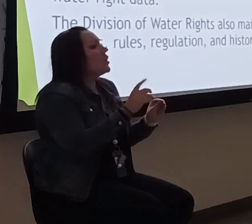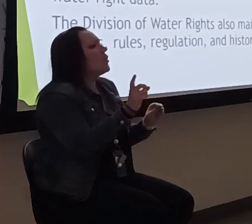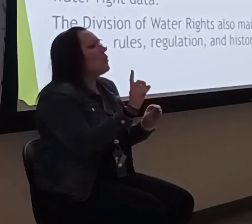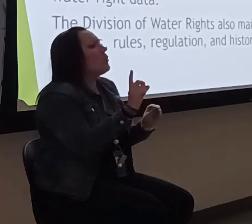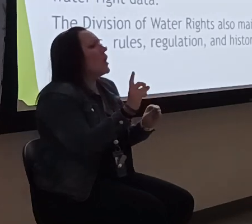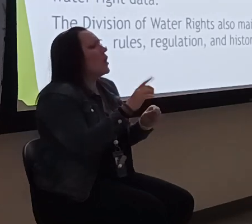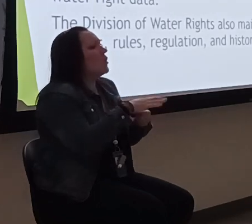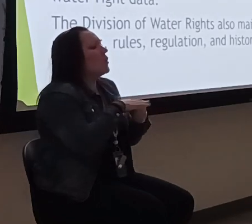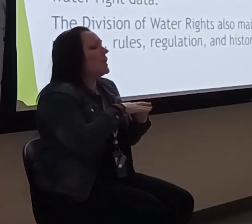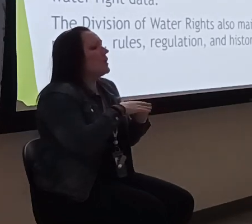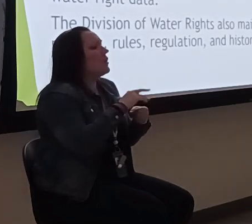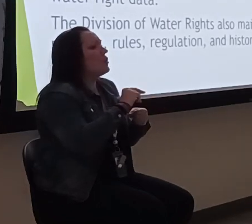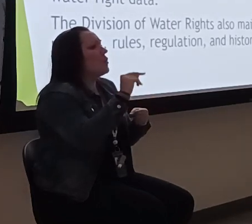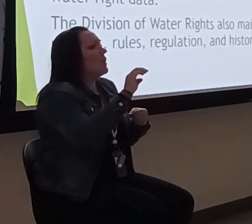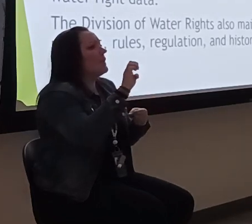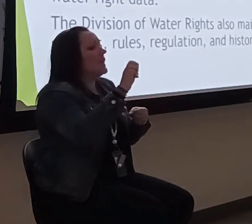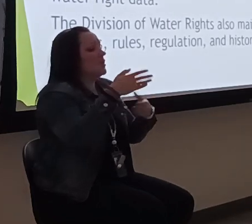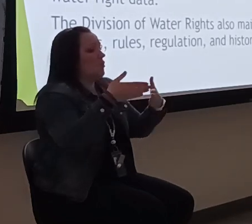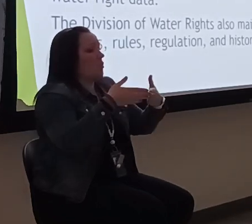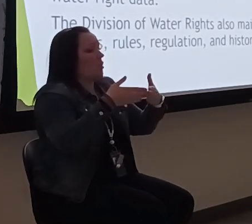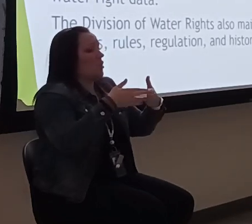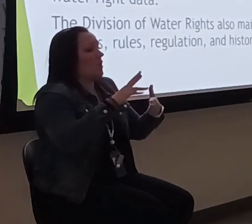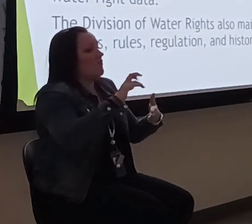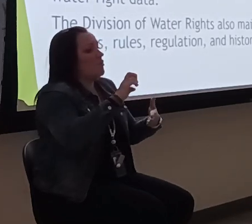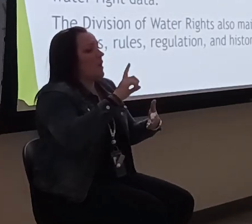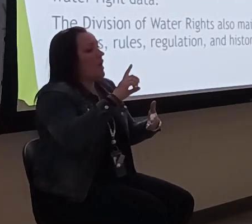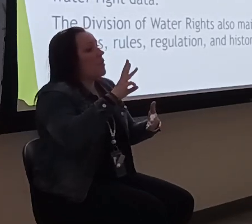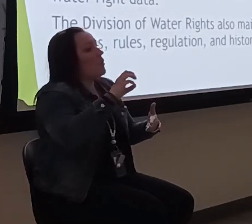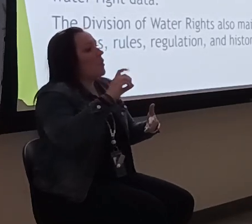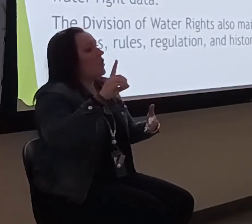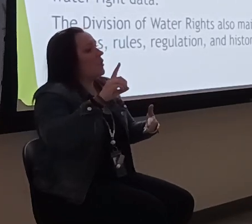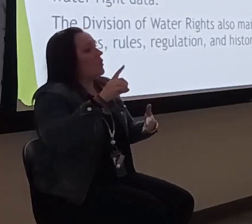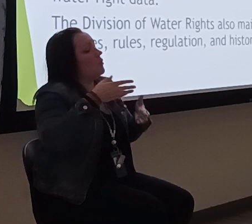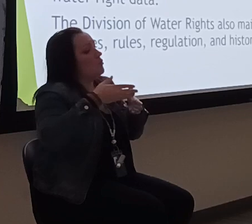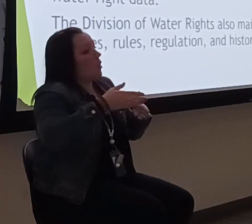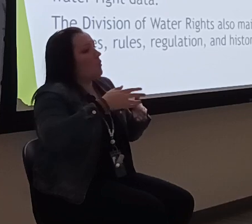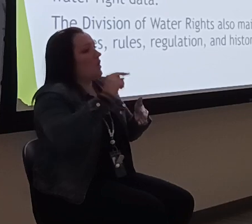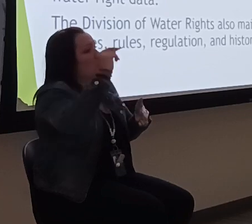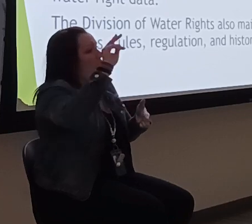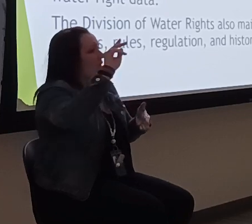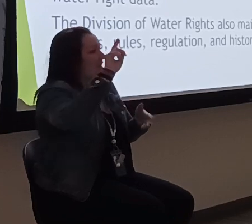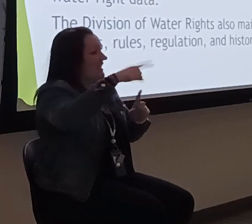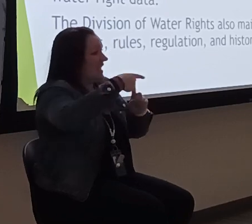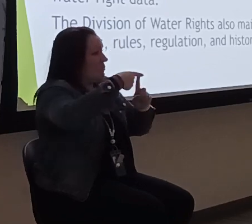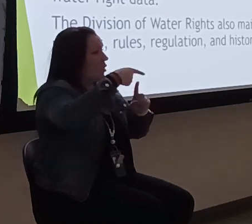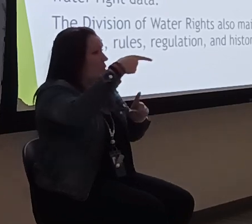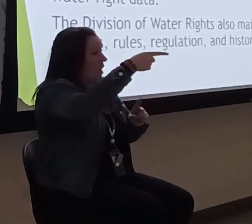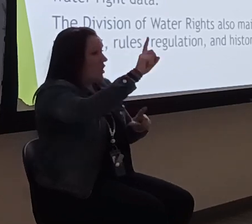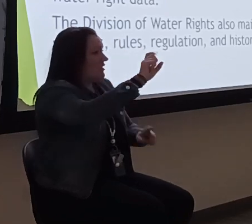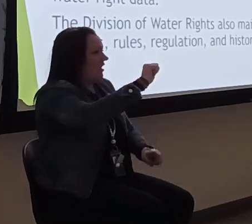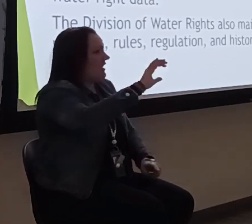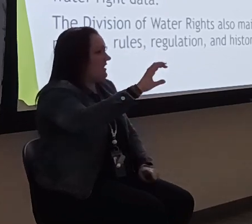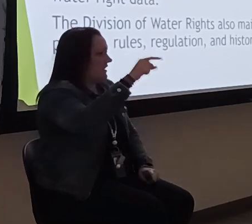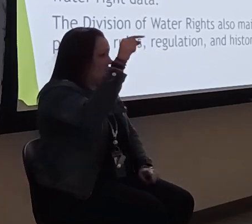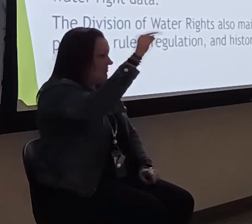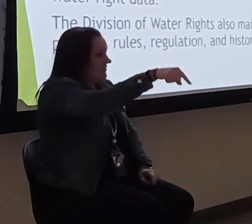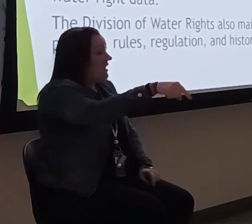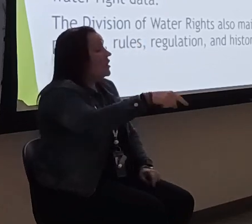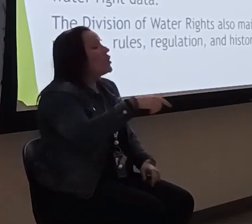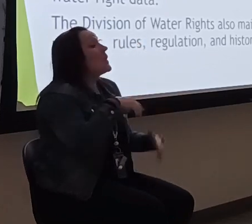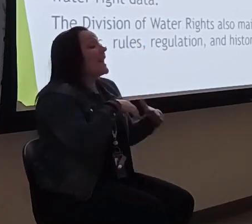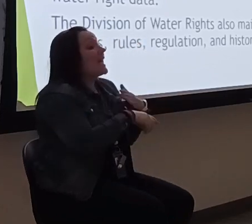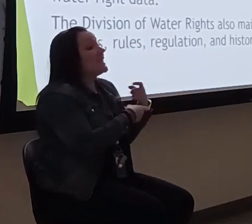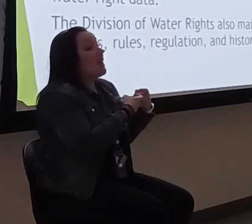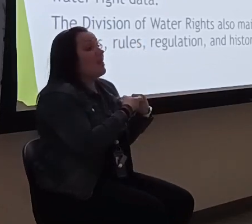northeast corner of Redwood Road and North Temple. You can also access the electronic files. We'll look